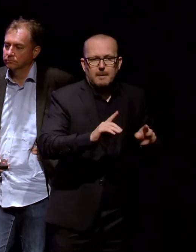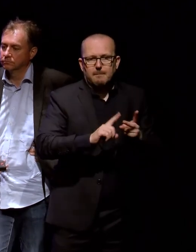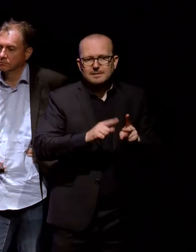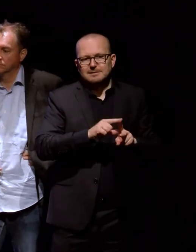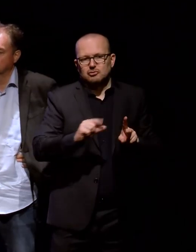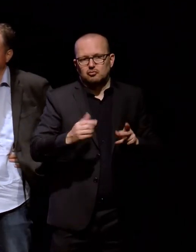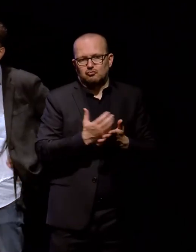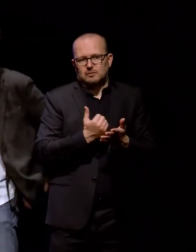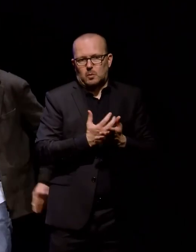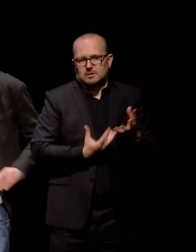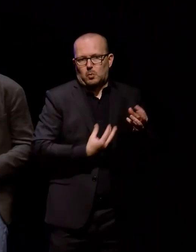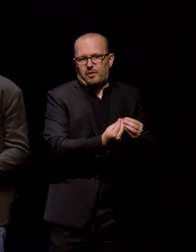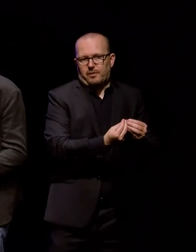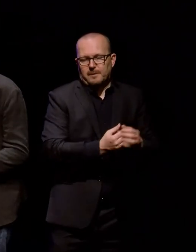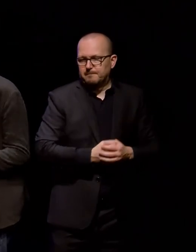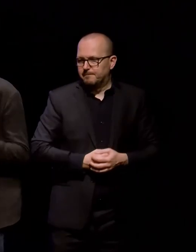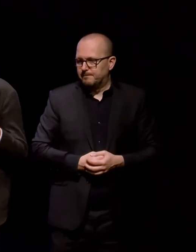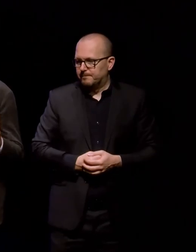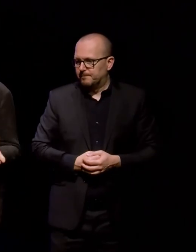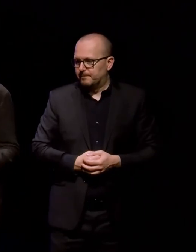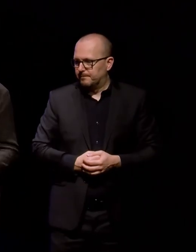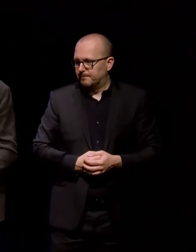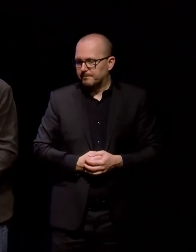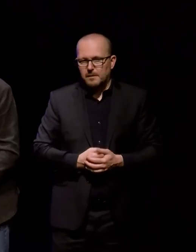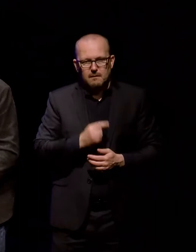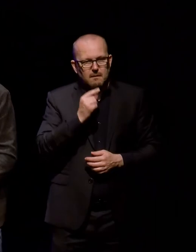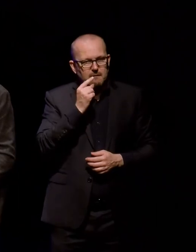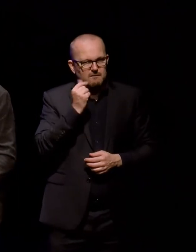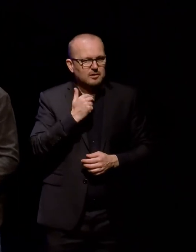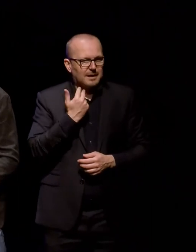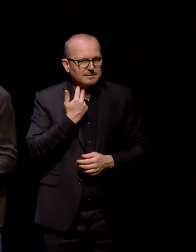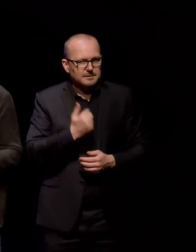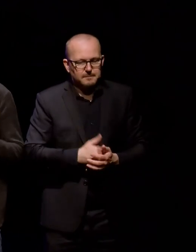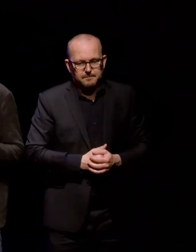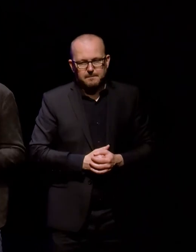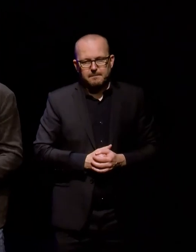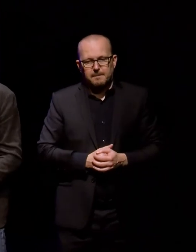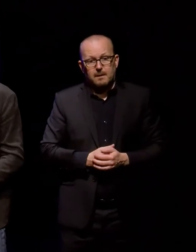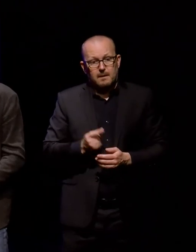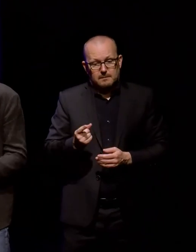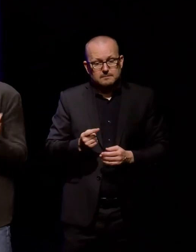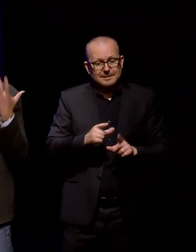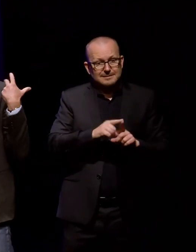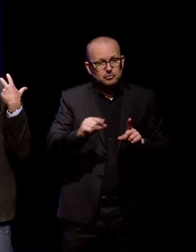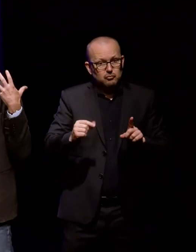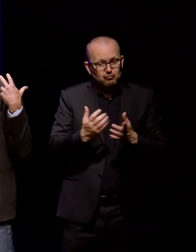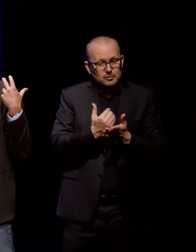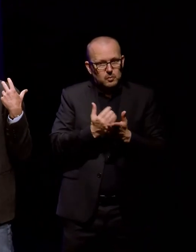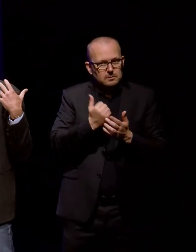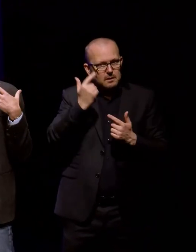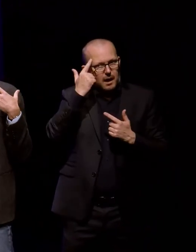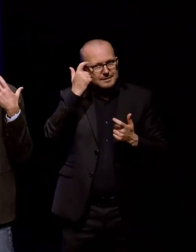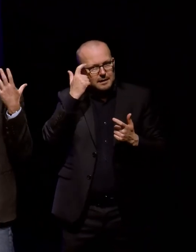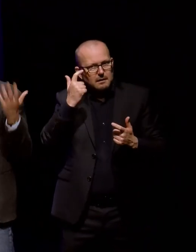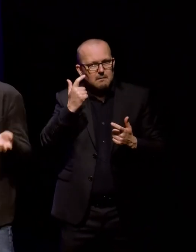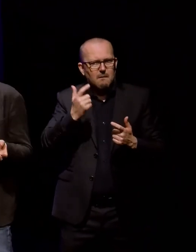that accompanied it. The adventure of this digital resource, and especially the exhibition, came from a long, long